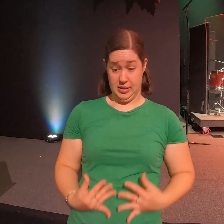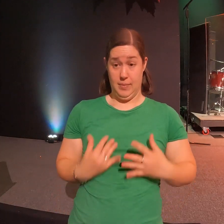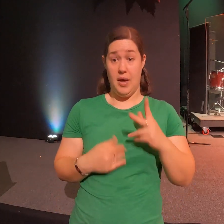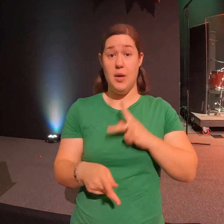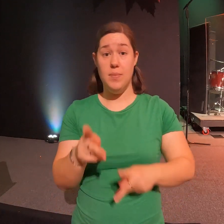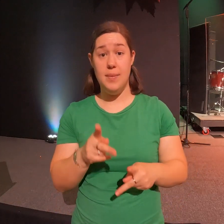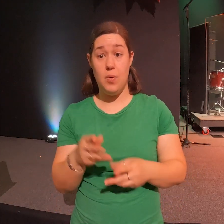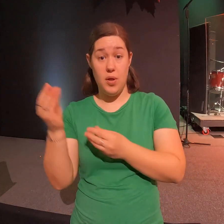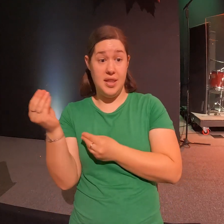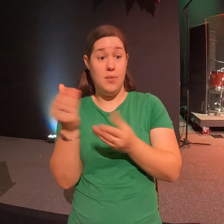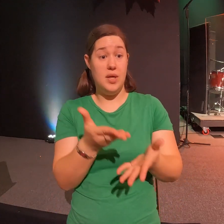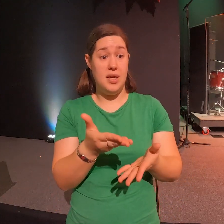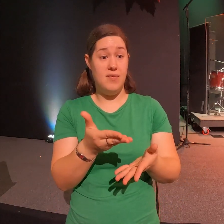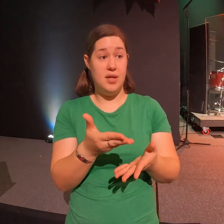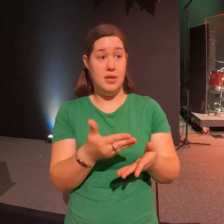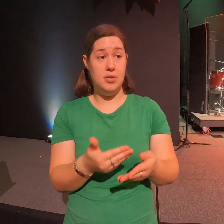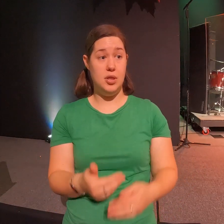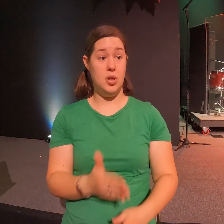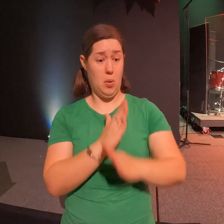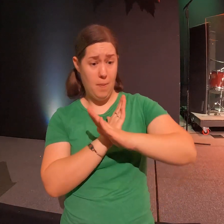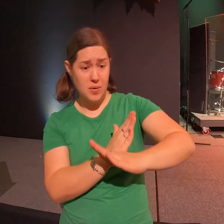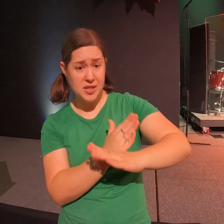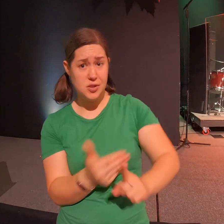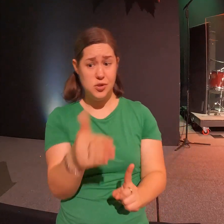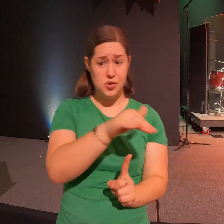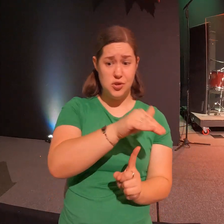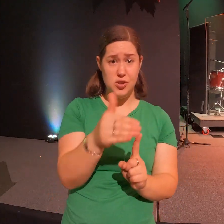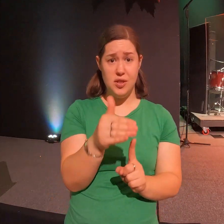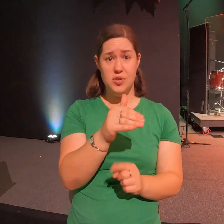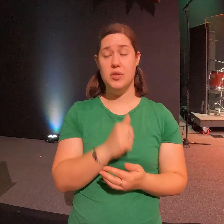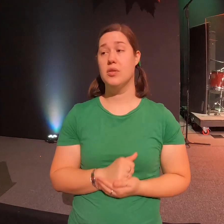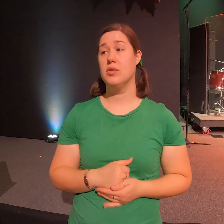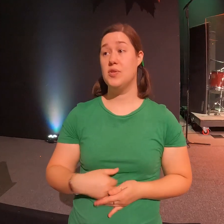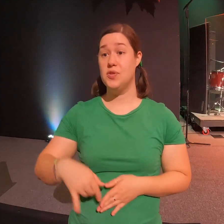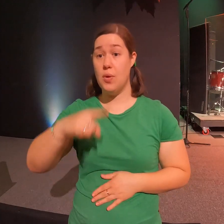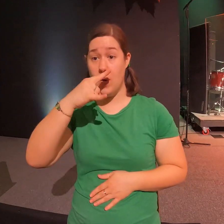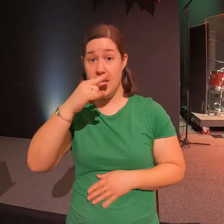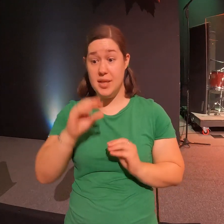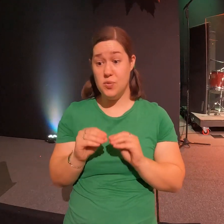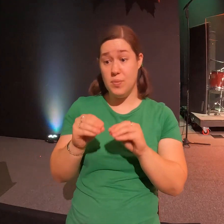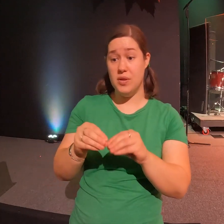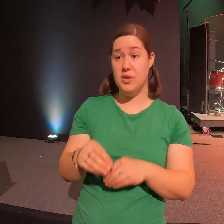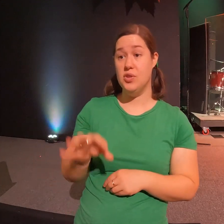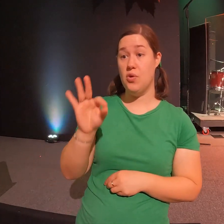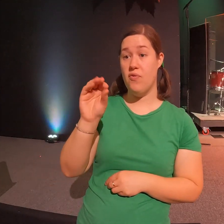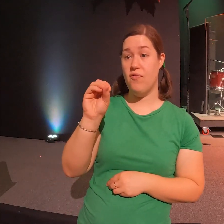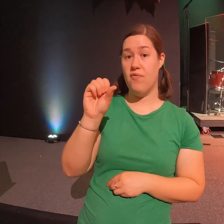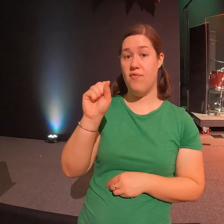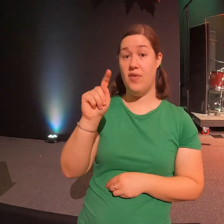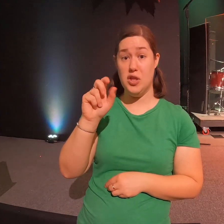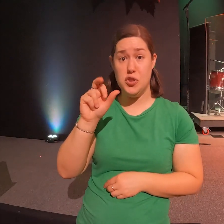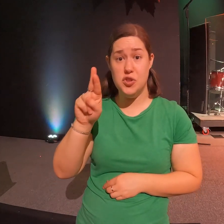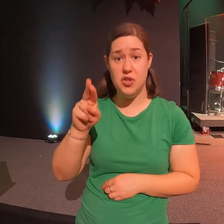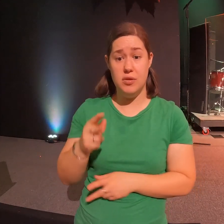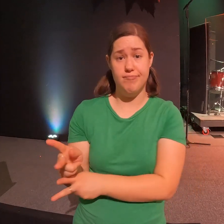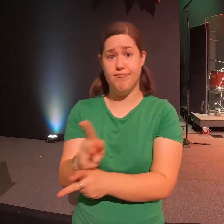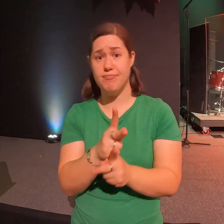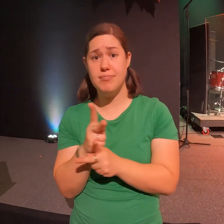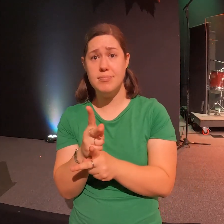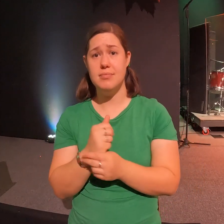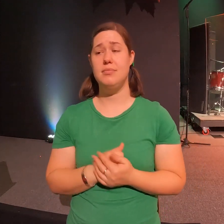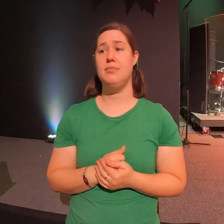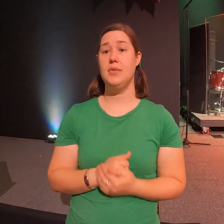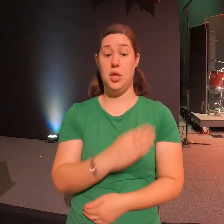were cared for, children that went into foster care, mobile dispensaries and clinics, helped over 2